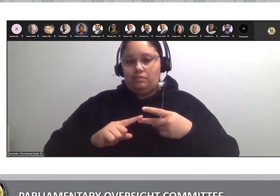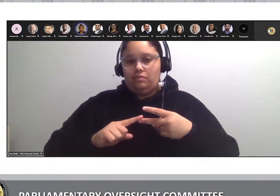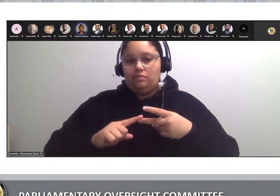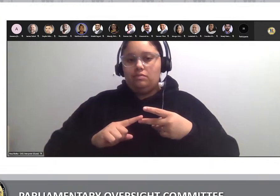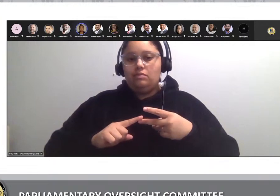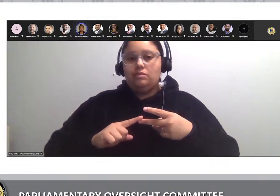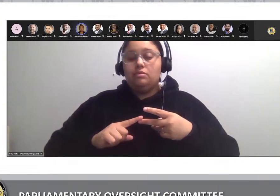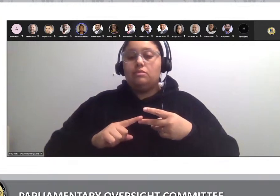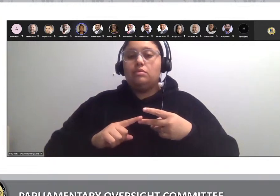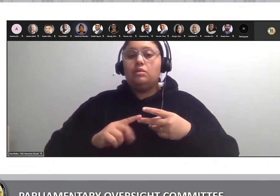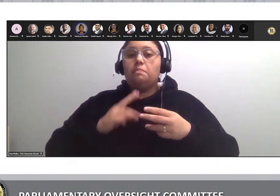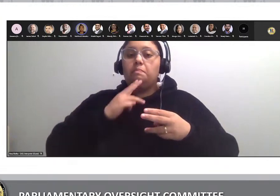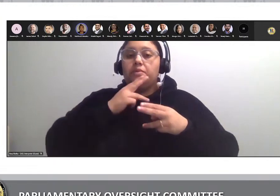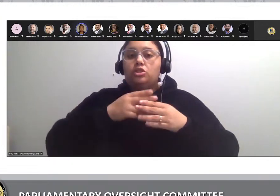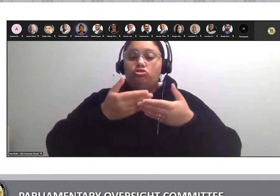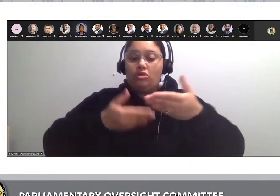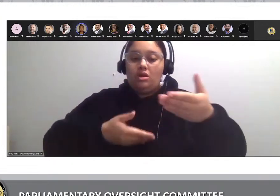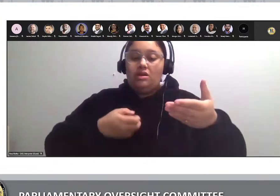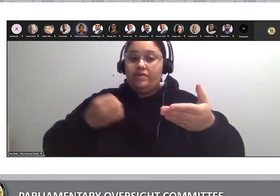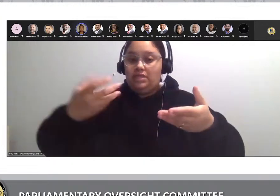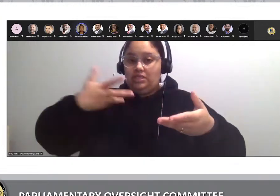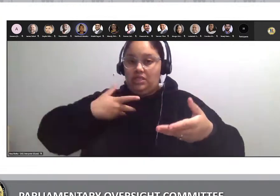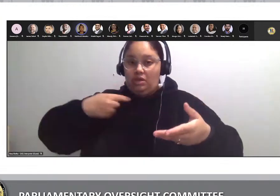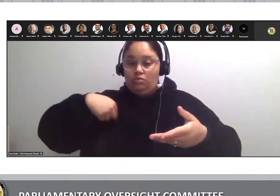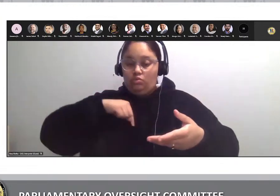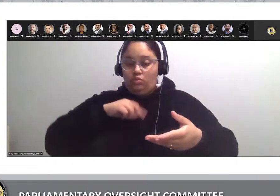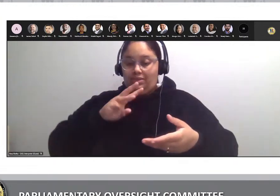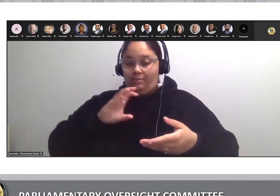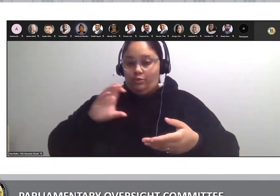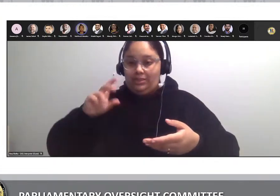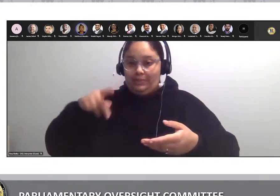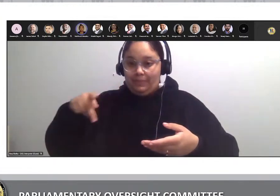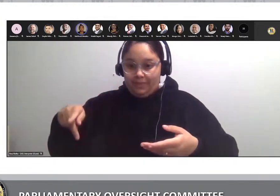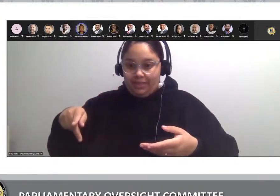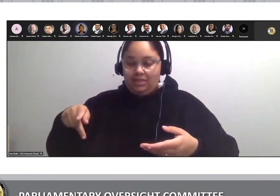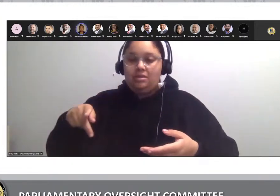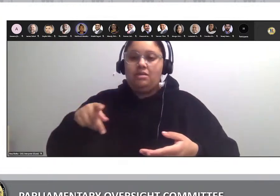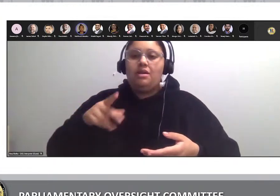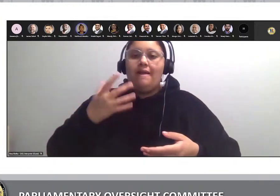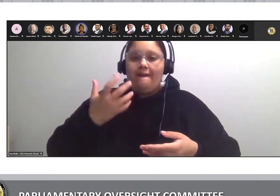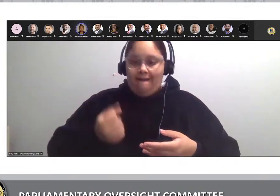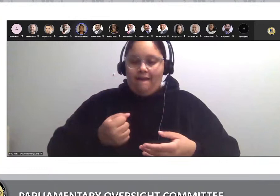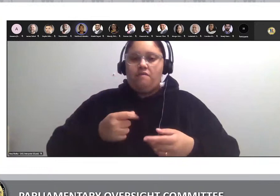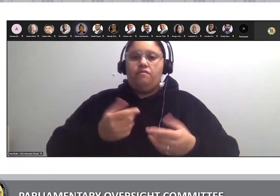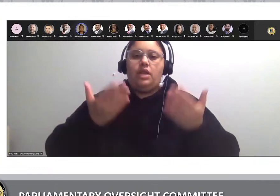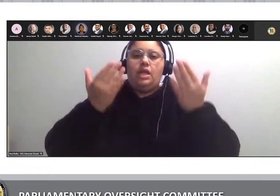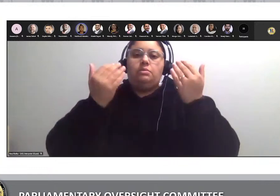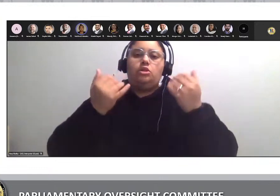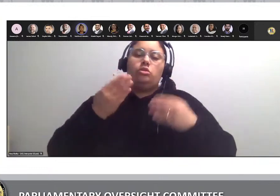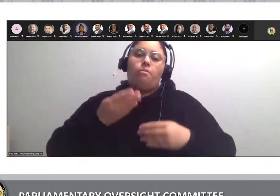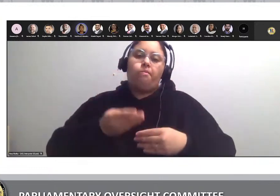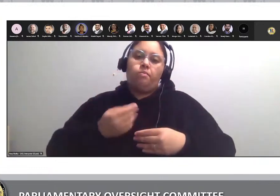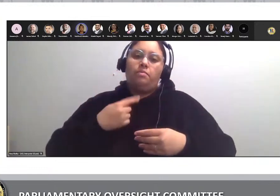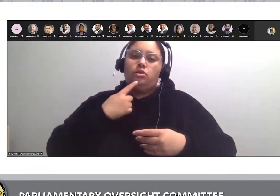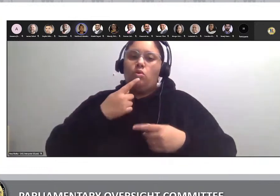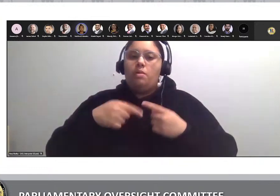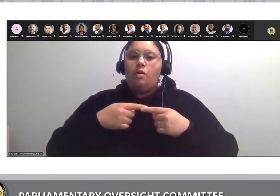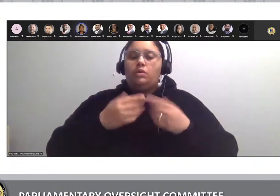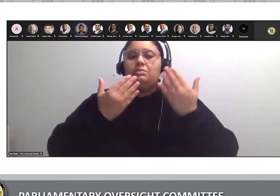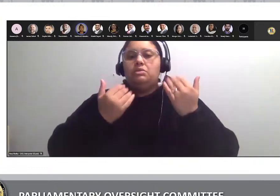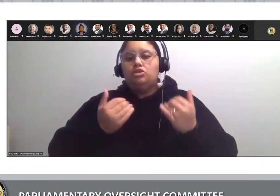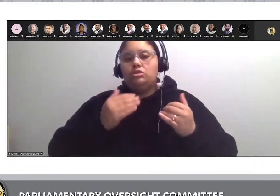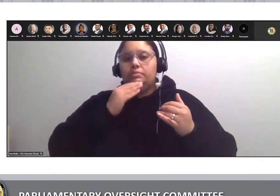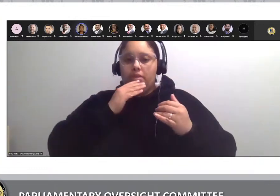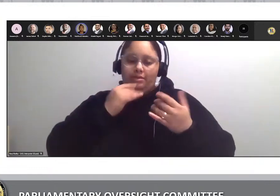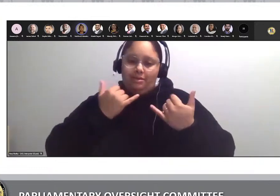And petition, if it's sent to WCPP, there are expectations. I'm talking about expectations, I